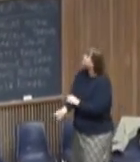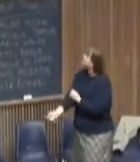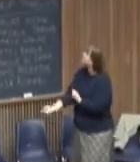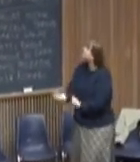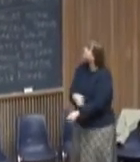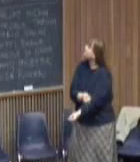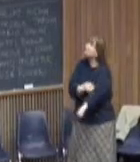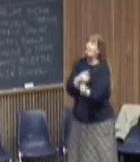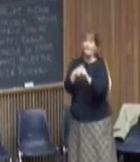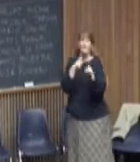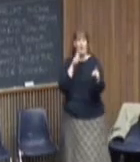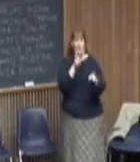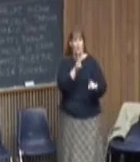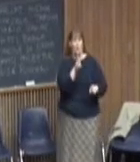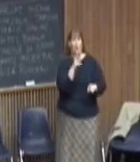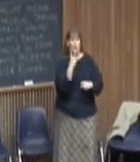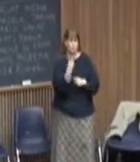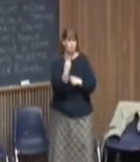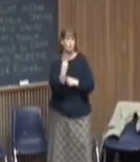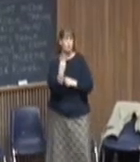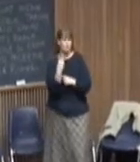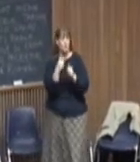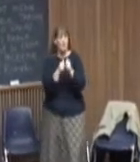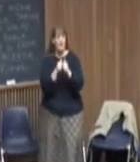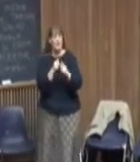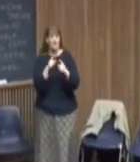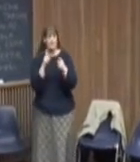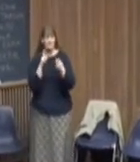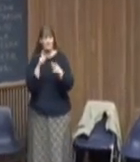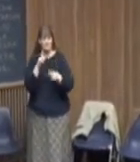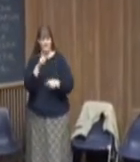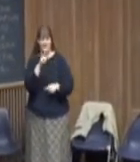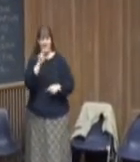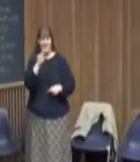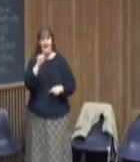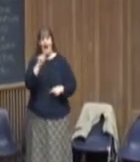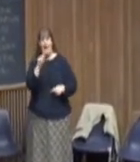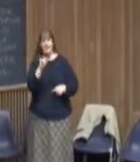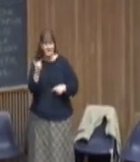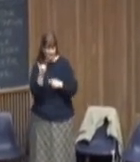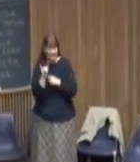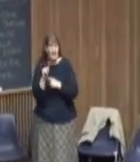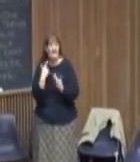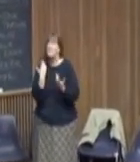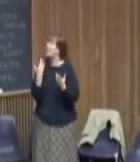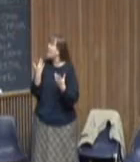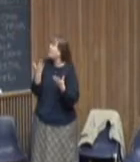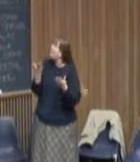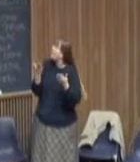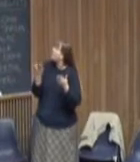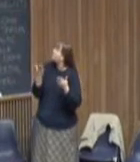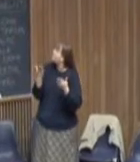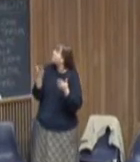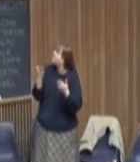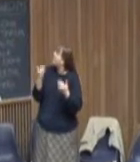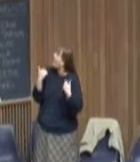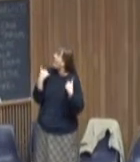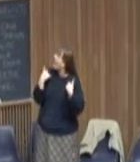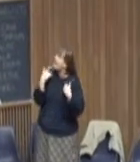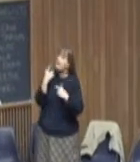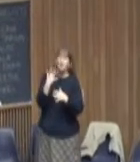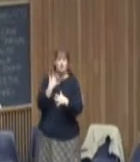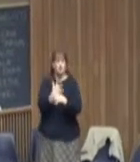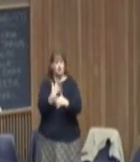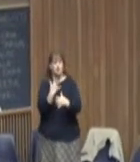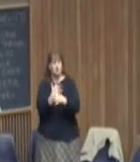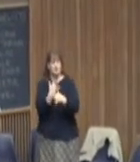World War II with the Nazis, and so what they did is they were getting German citizens to walk by a line of about 30 women who